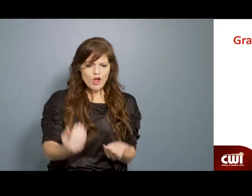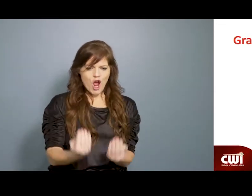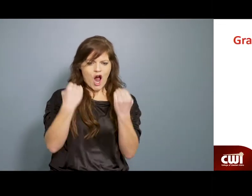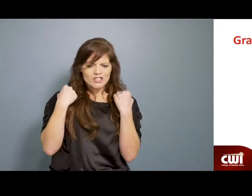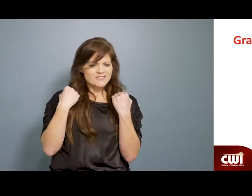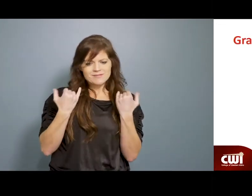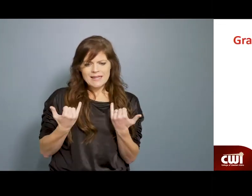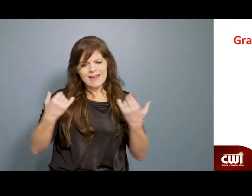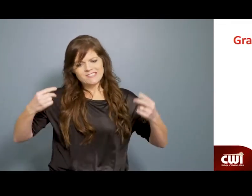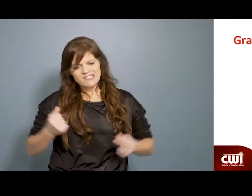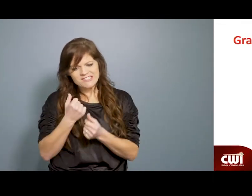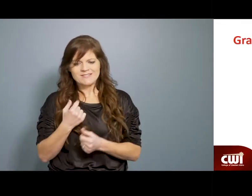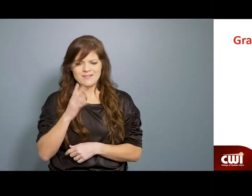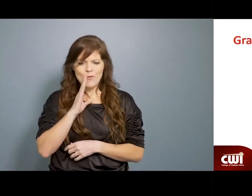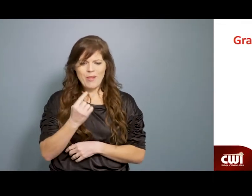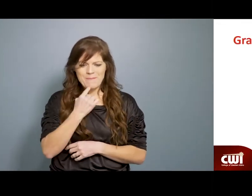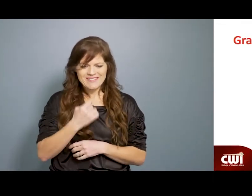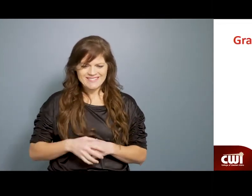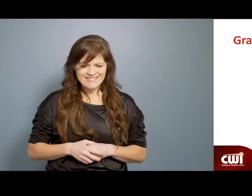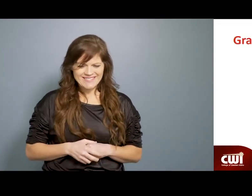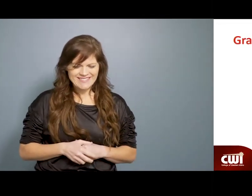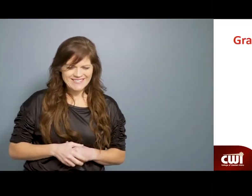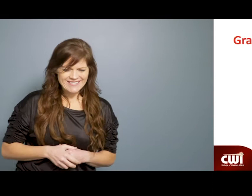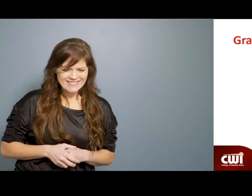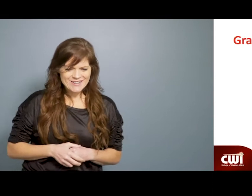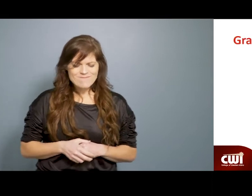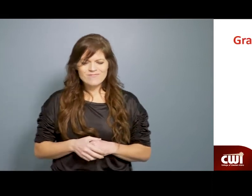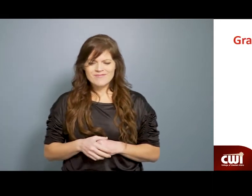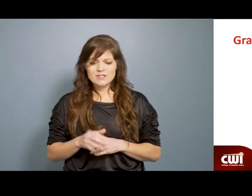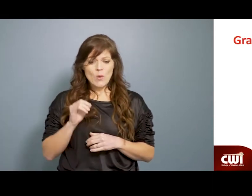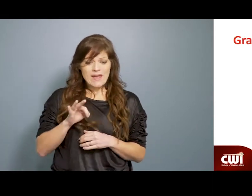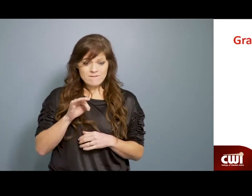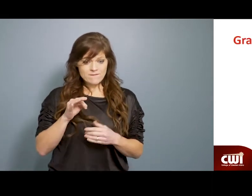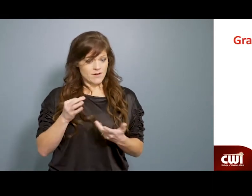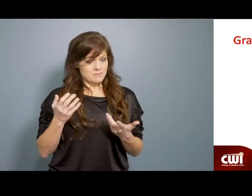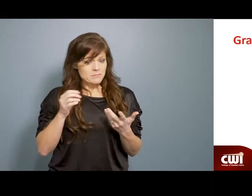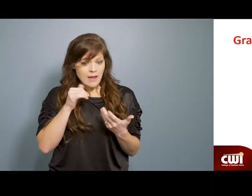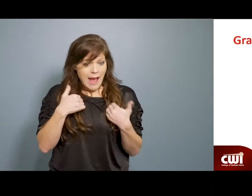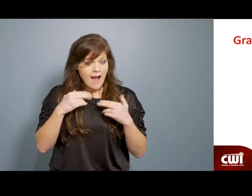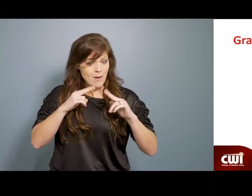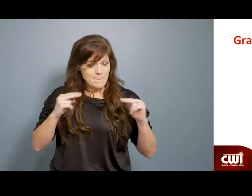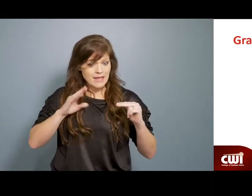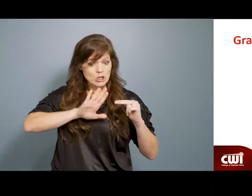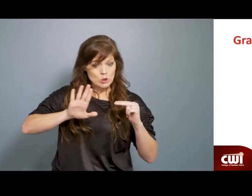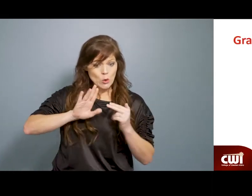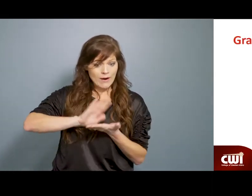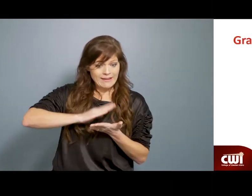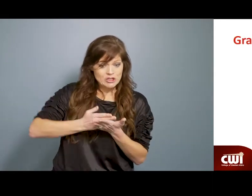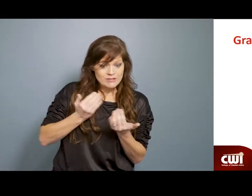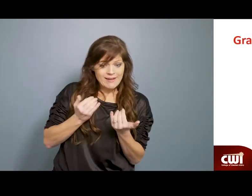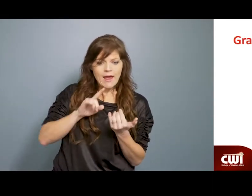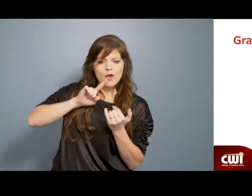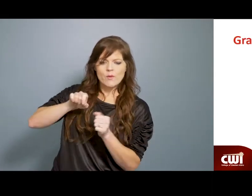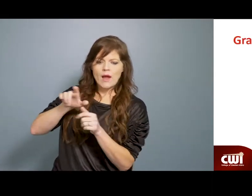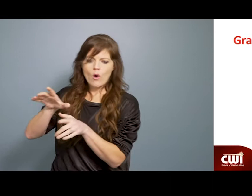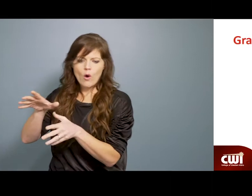there you go. So if you don't have some on the stove out in the kitchen, grab it now. I think that's part of our tradition here at the